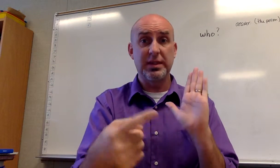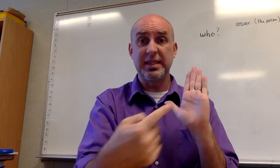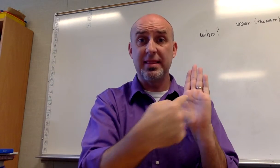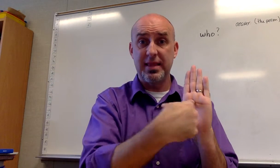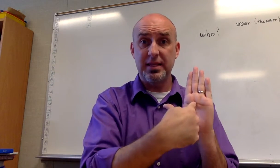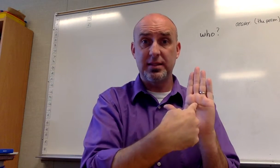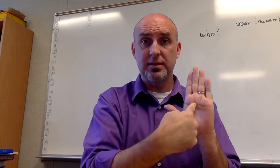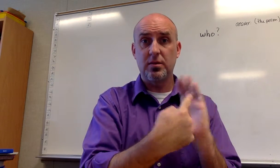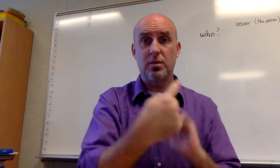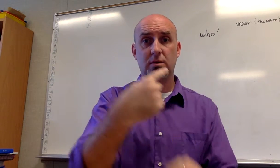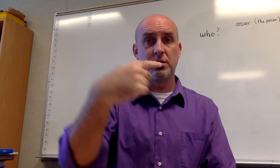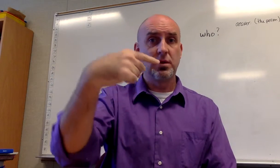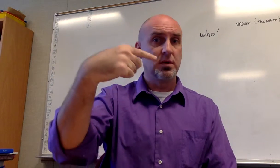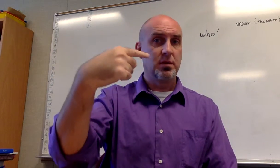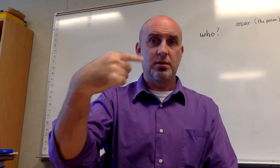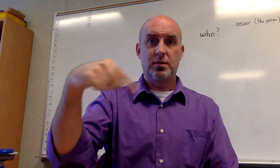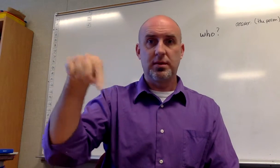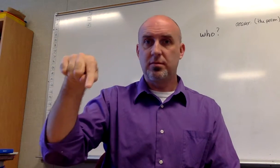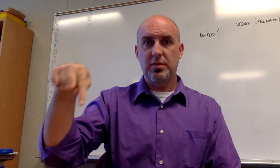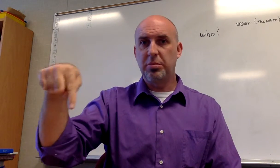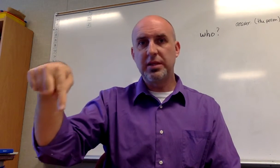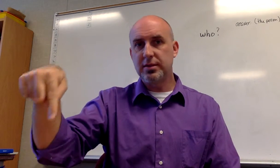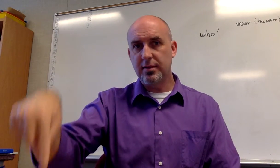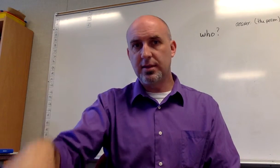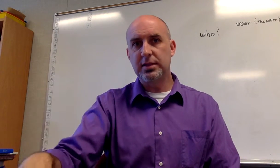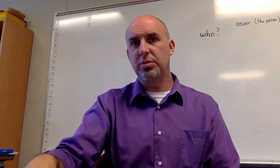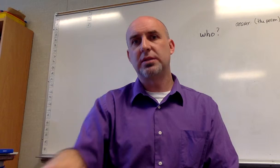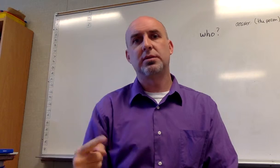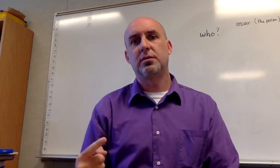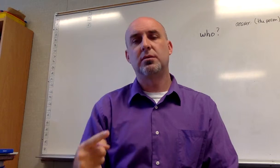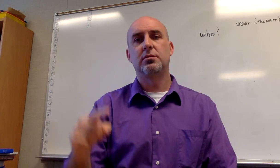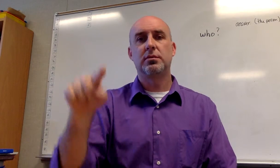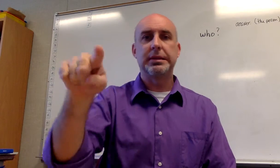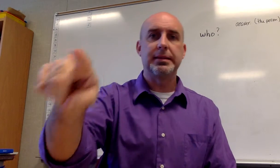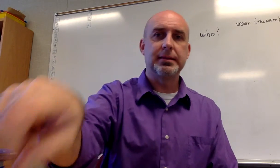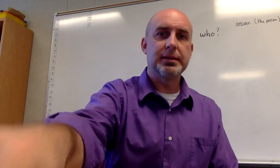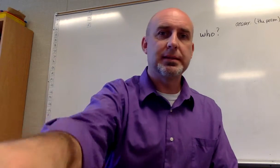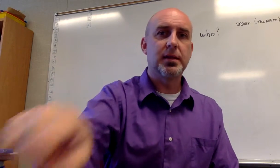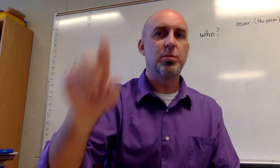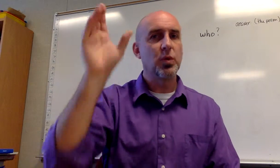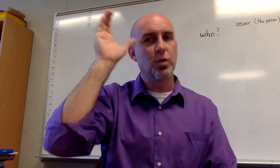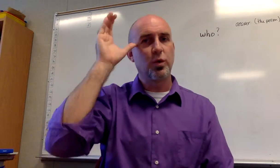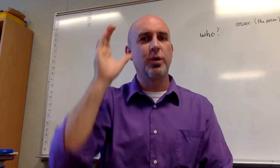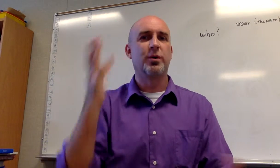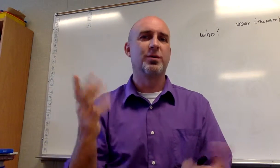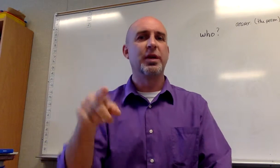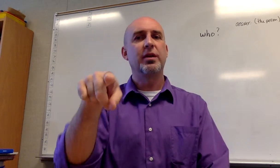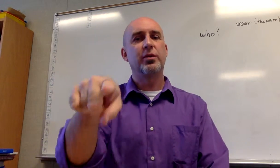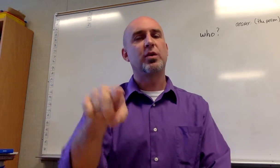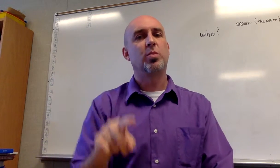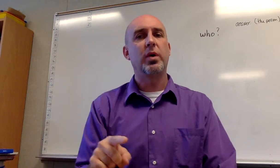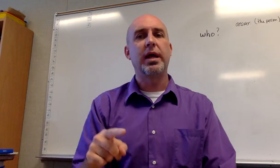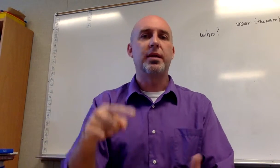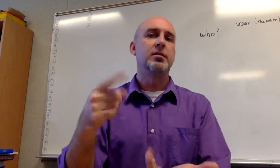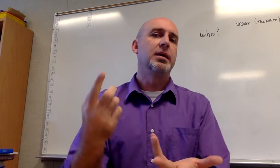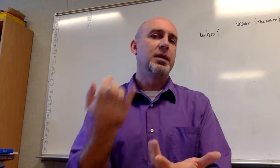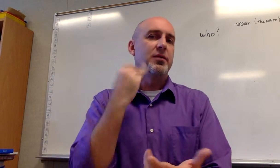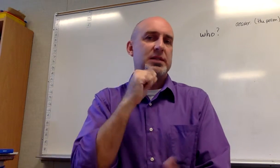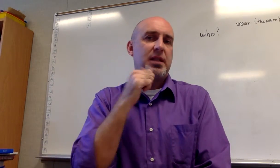say this, or the pencil, this pencil, or this computer. You can point at it. If it's not